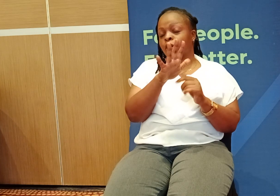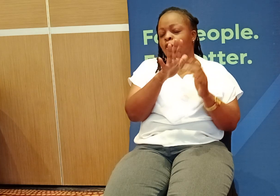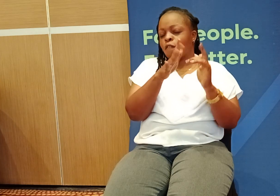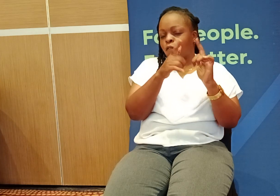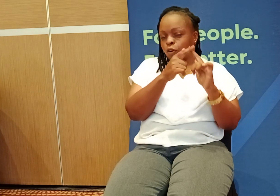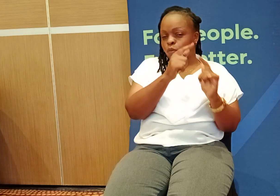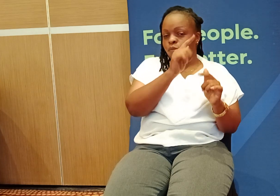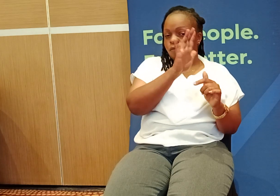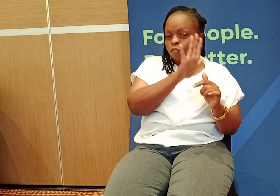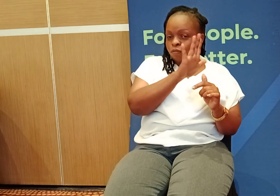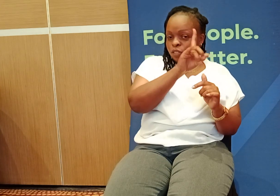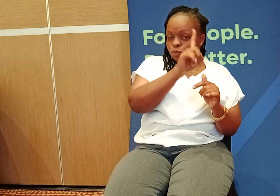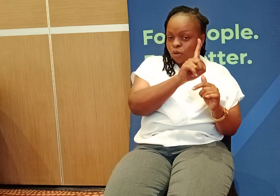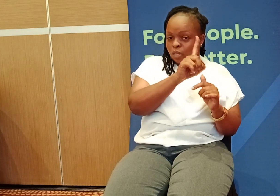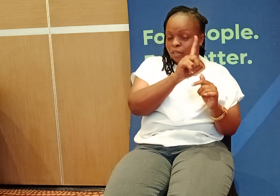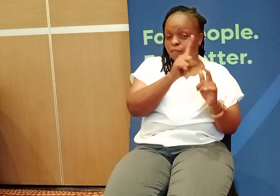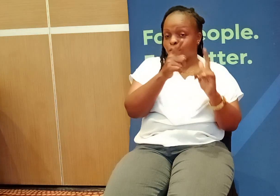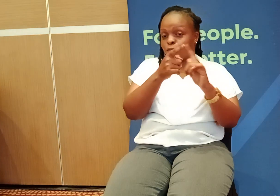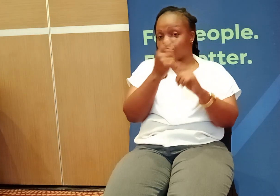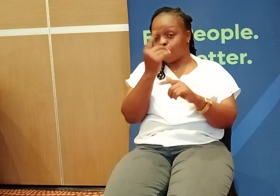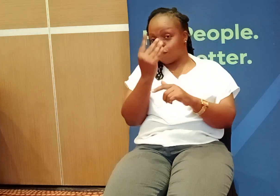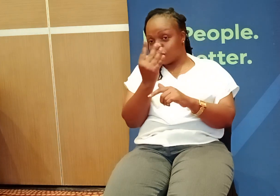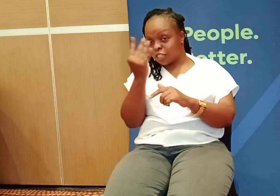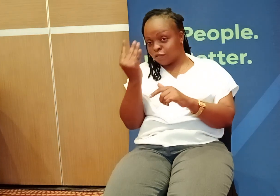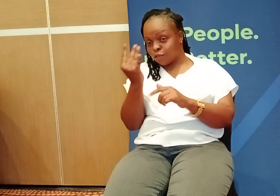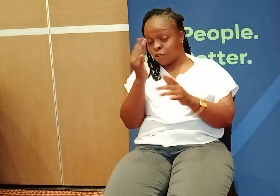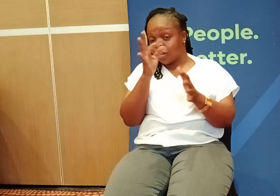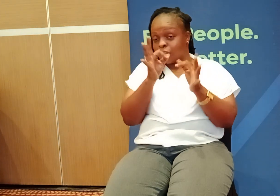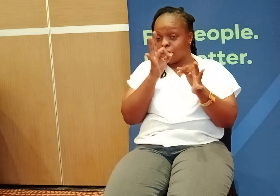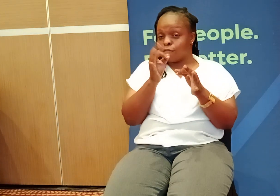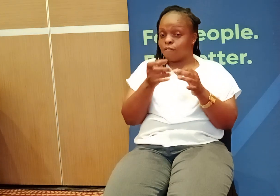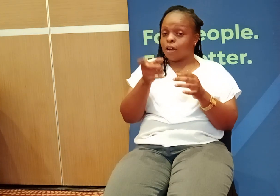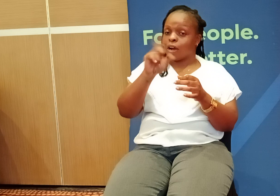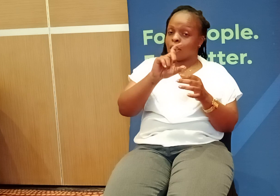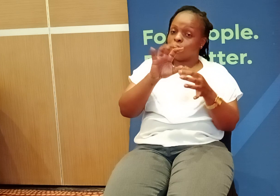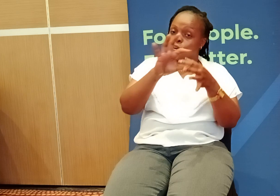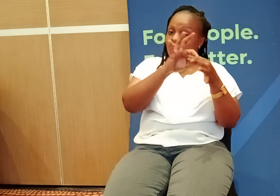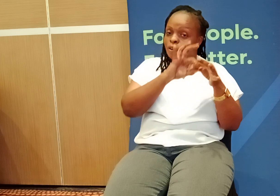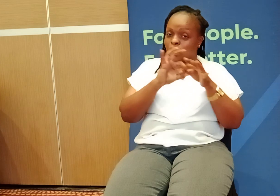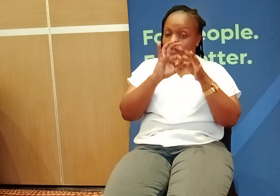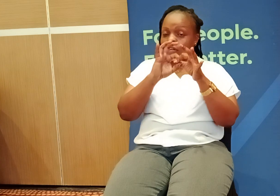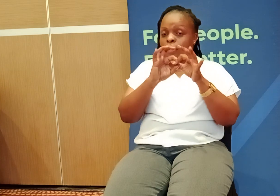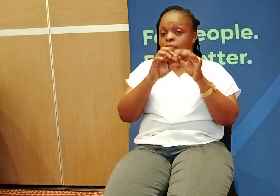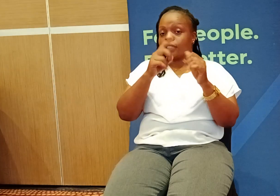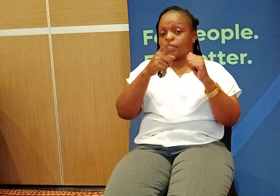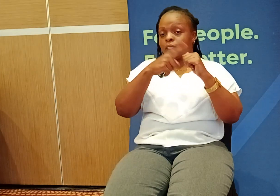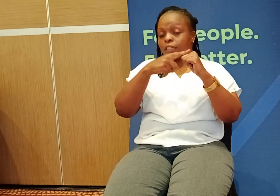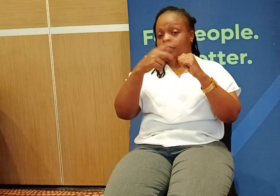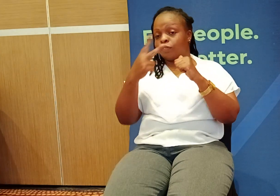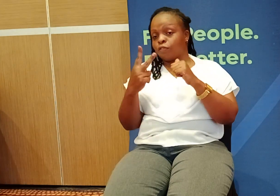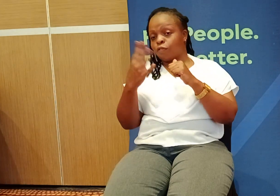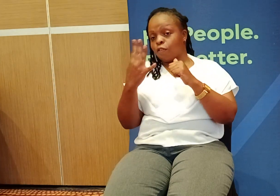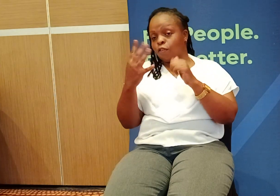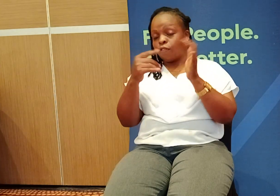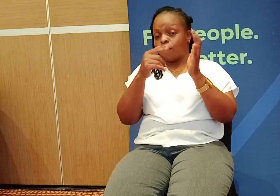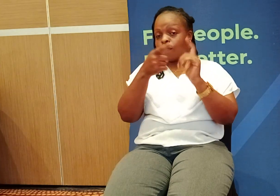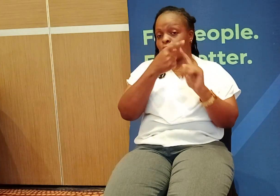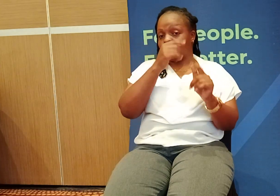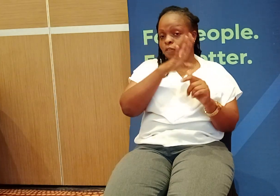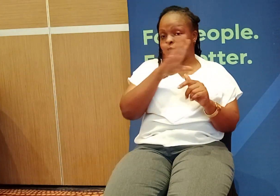51 from 44, that is the provisions, and then when you add the collateral, 64 from 55. So when you add the two, you